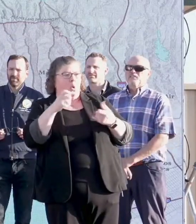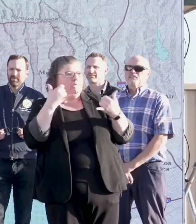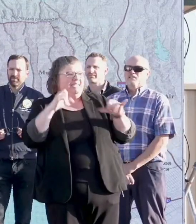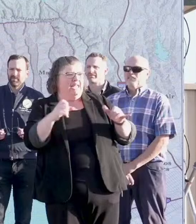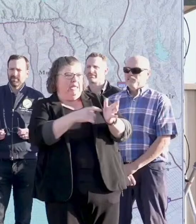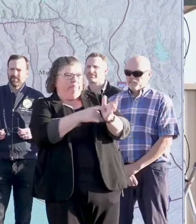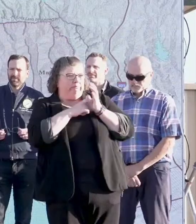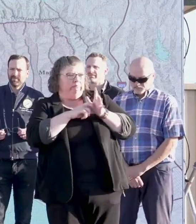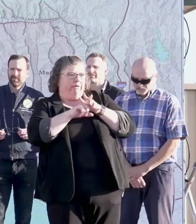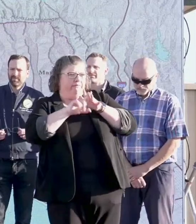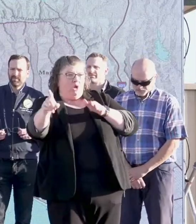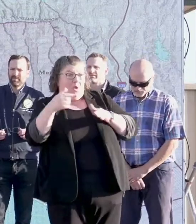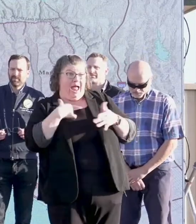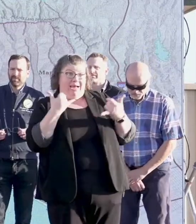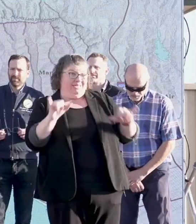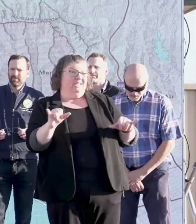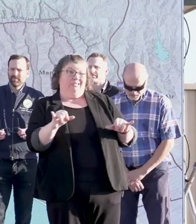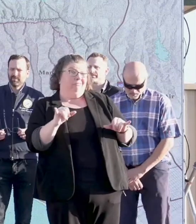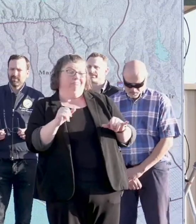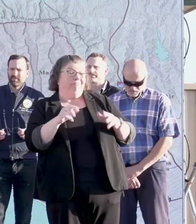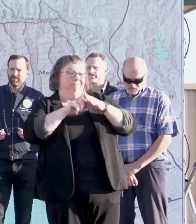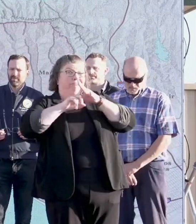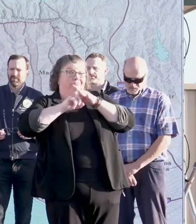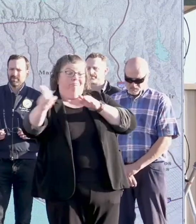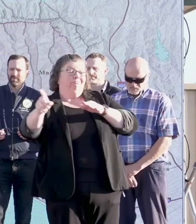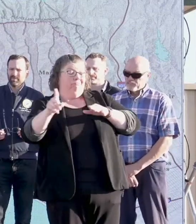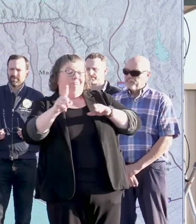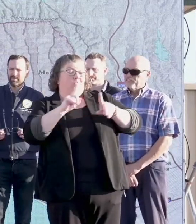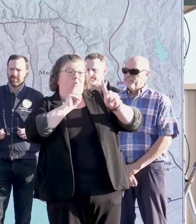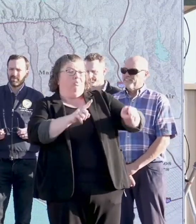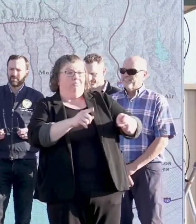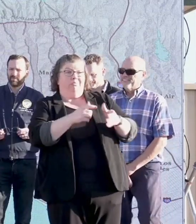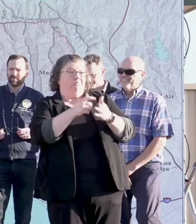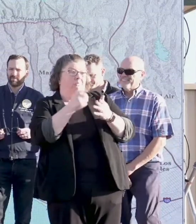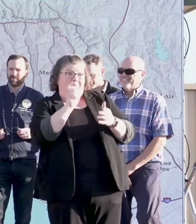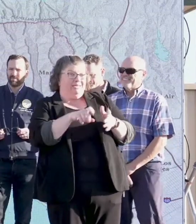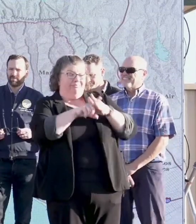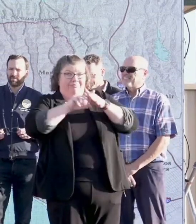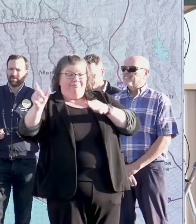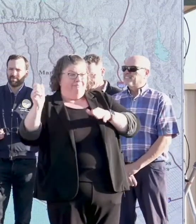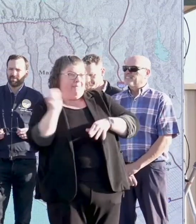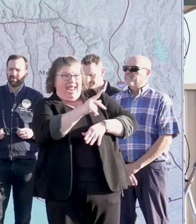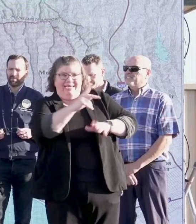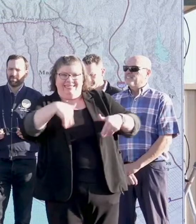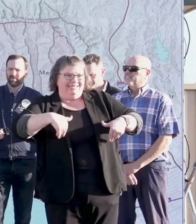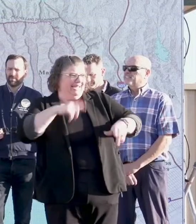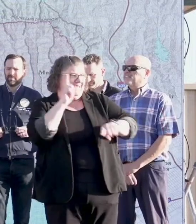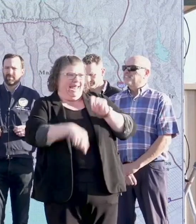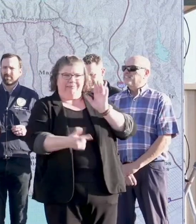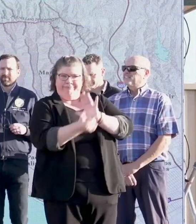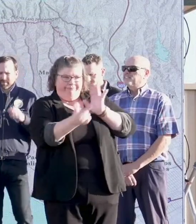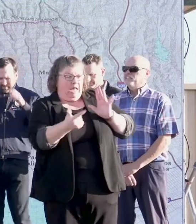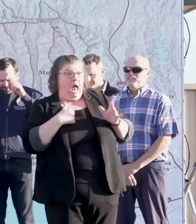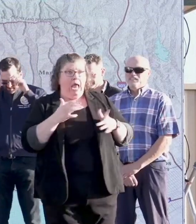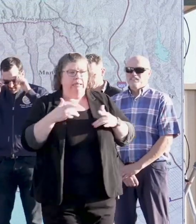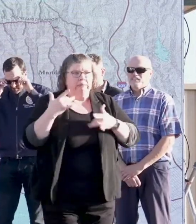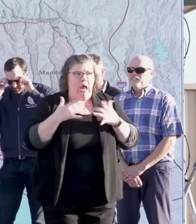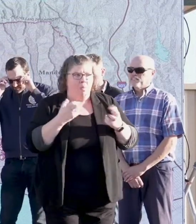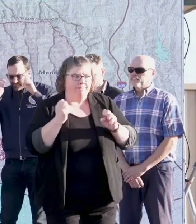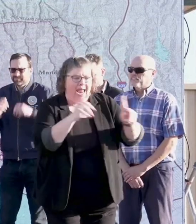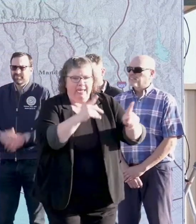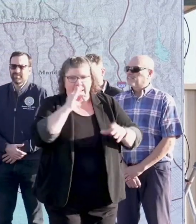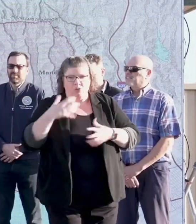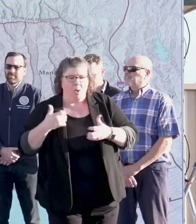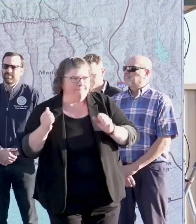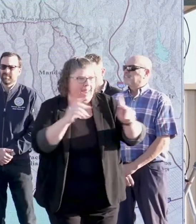orders. I'm still under a mandatory evacuation order. I know folks are eager to get back to their homes. I am eager to get back in my home. Our kids are eager to get